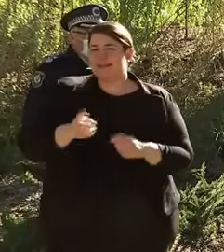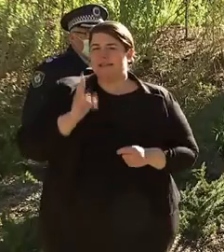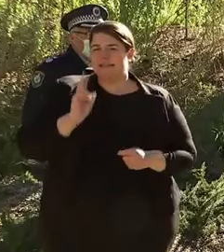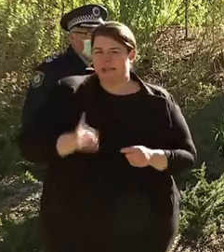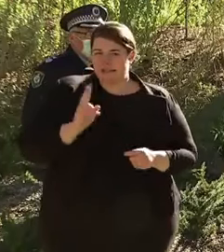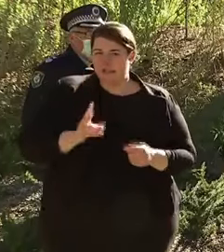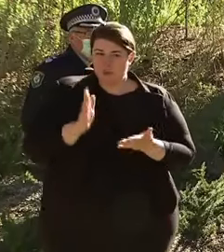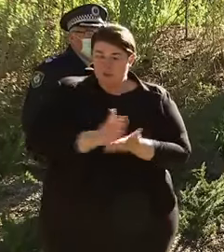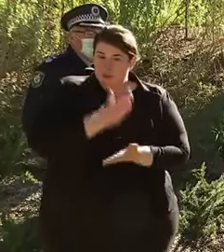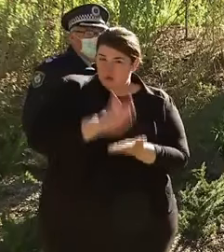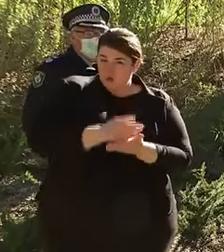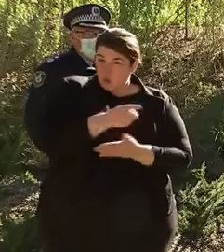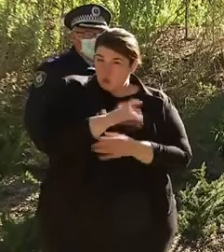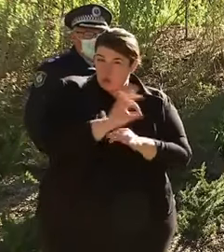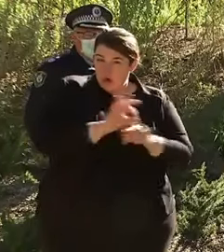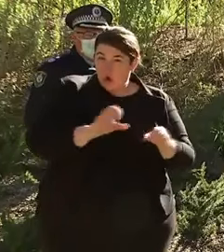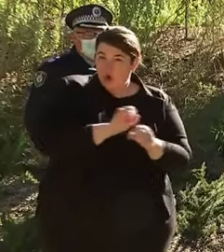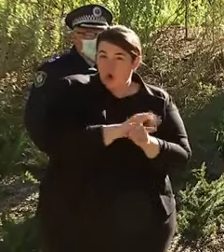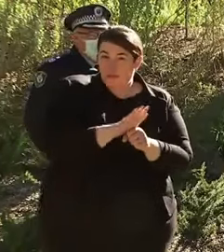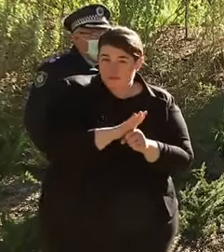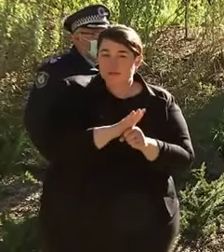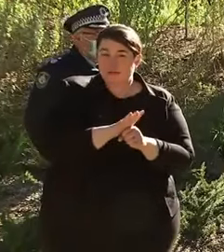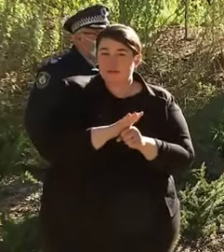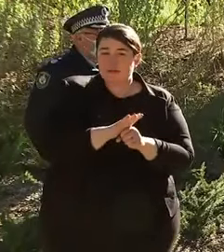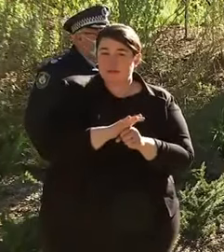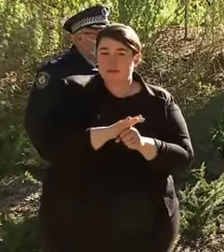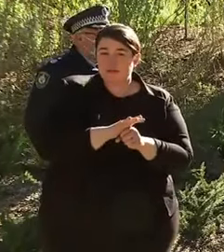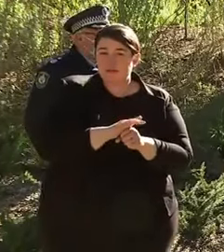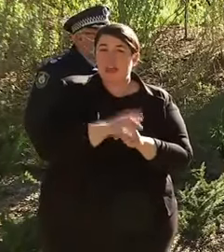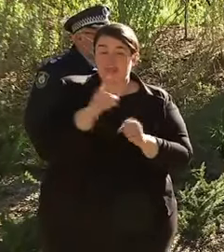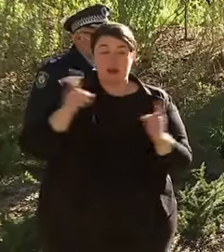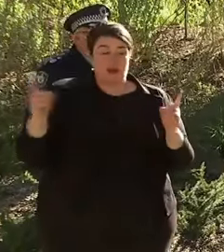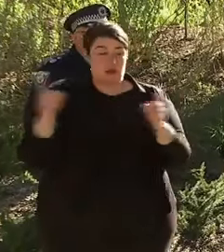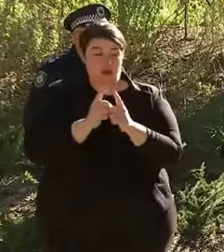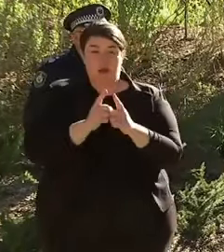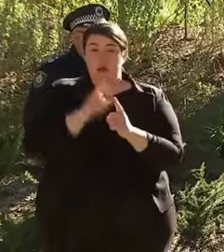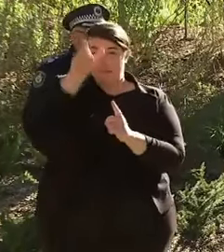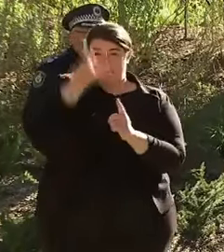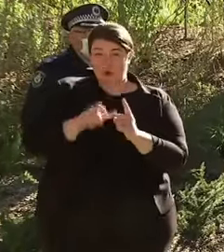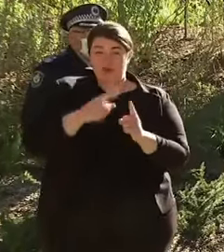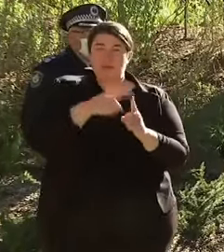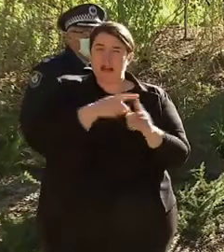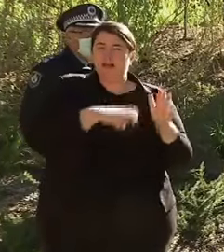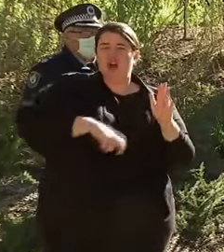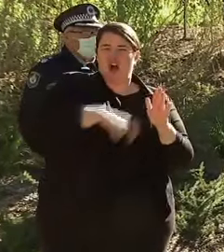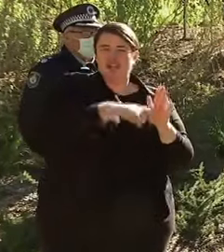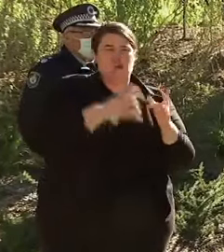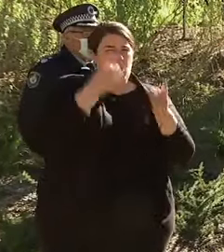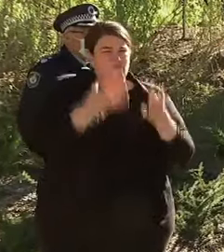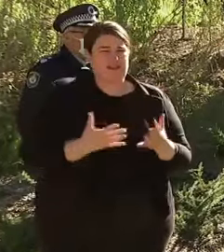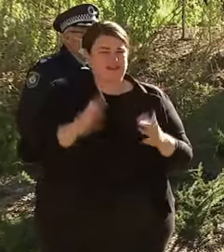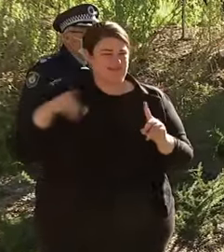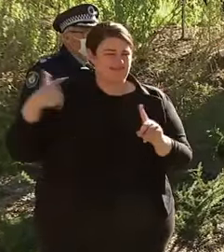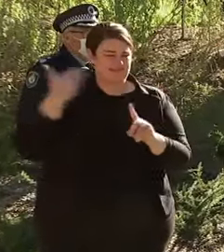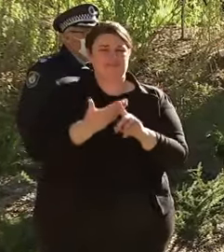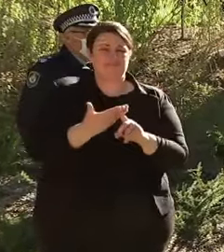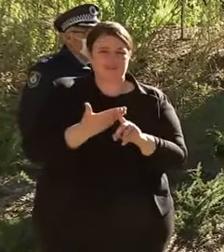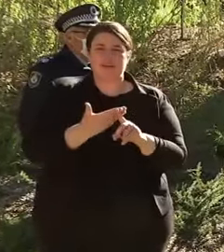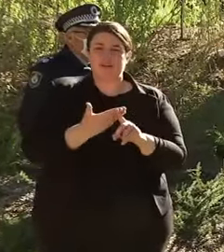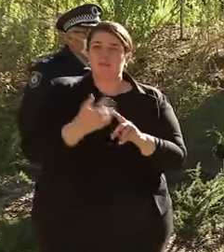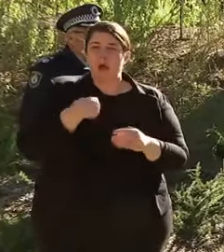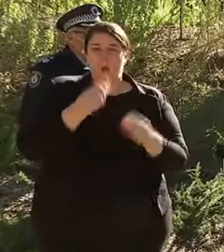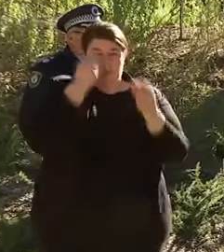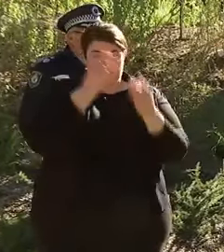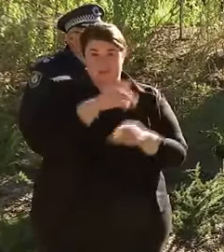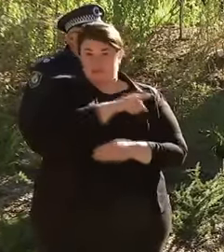individuals just to check that they have not they are close contacts and have been isolating, so would not pose any risk. But as a precaution, we're warning